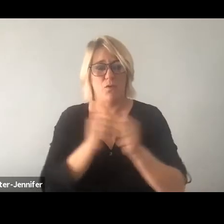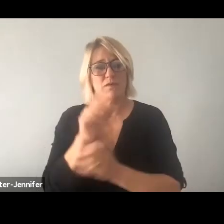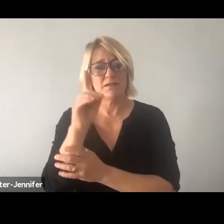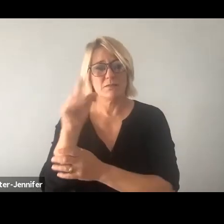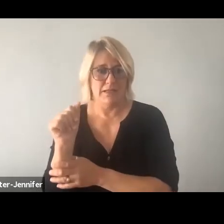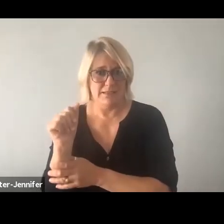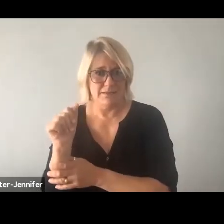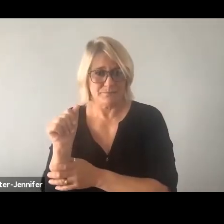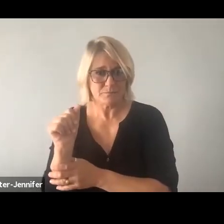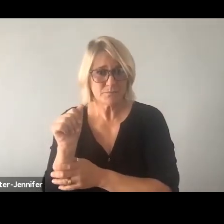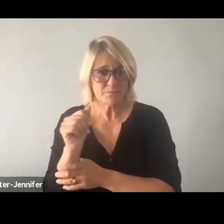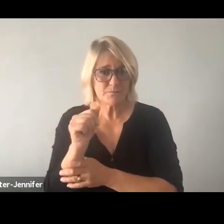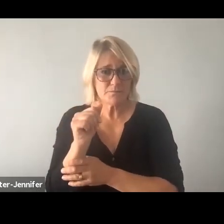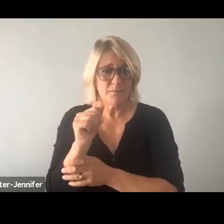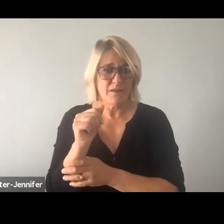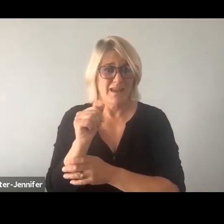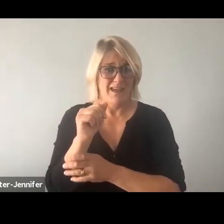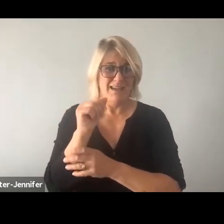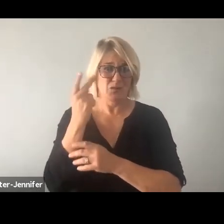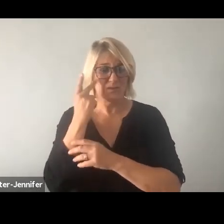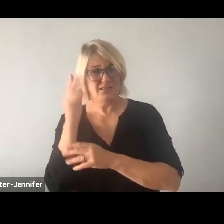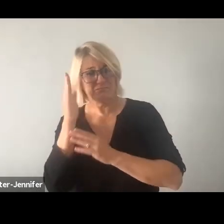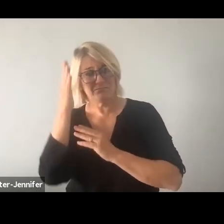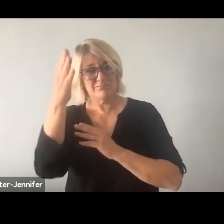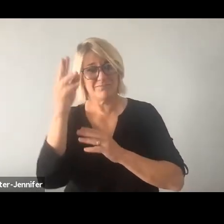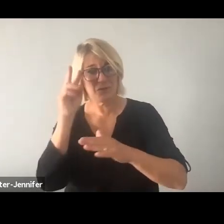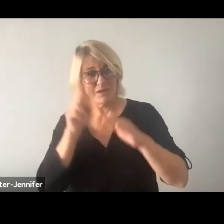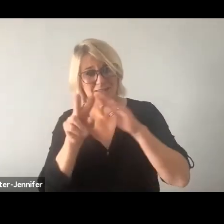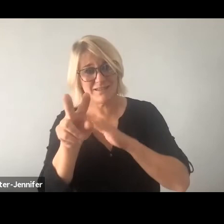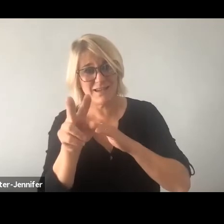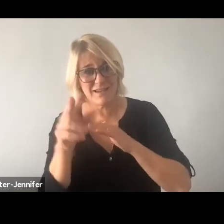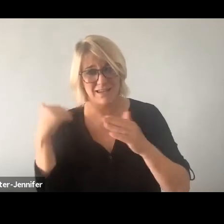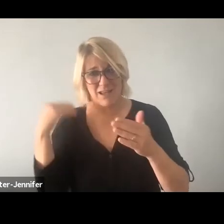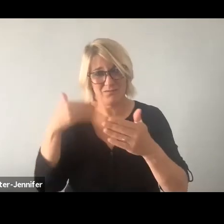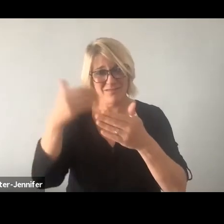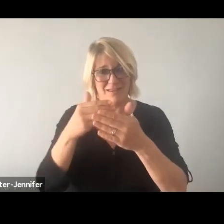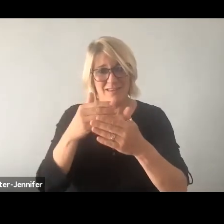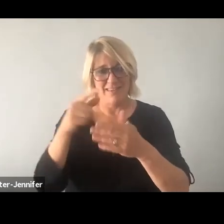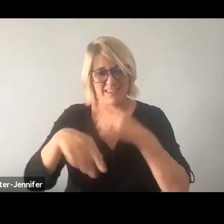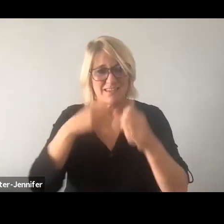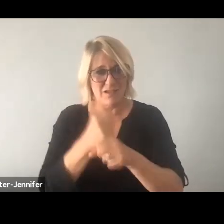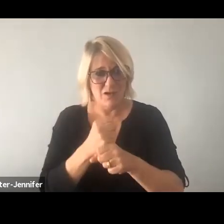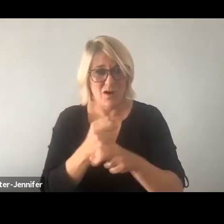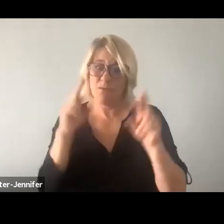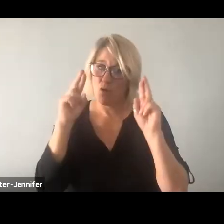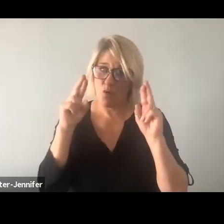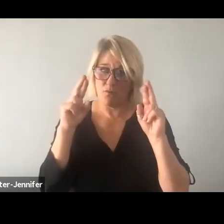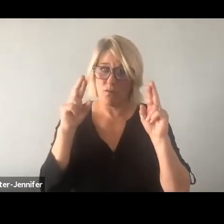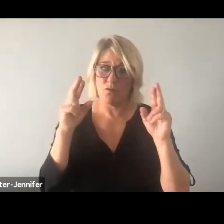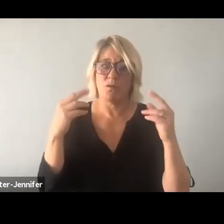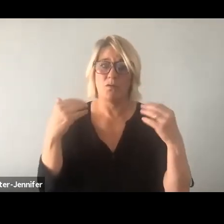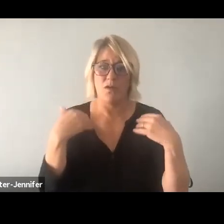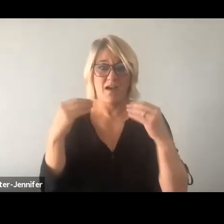disabilities. And as we look ahead, including to our upcoming fiscal year, I am hopeful that we will have even